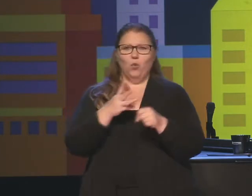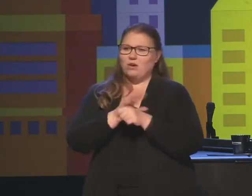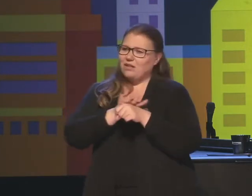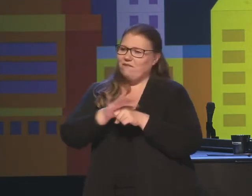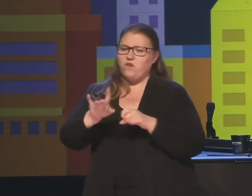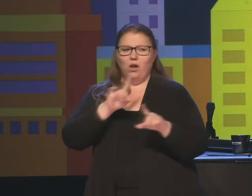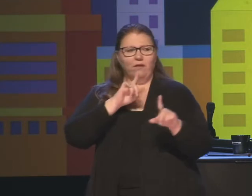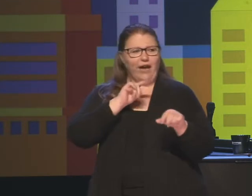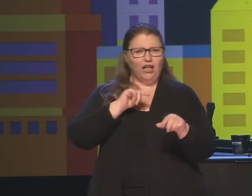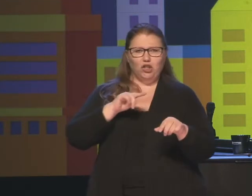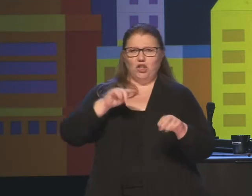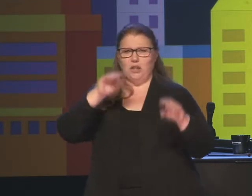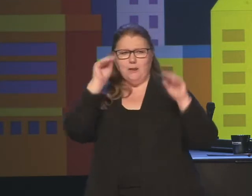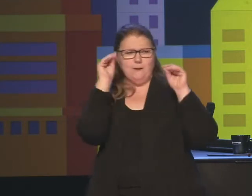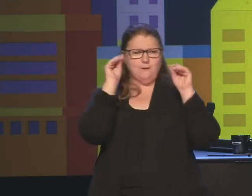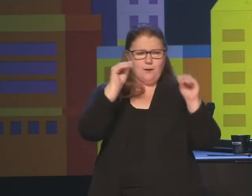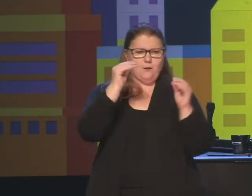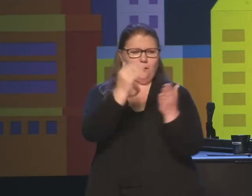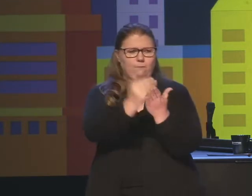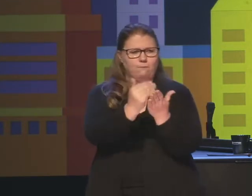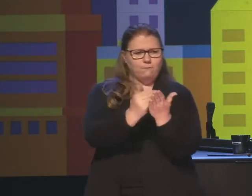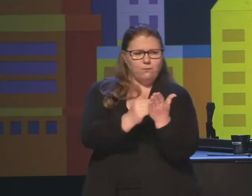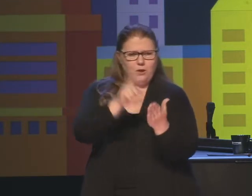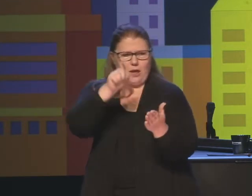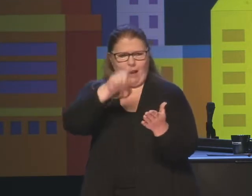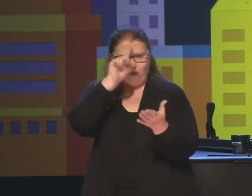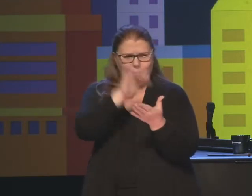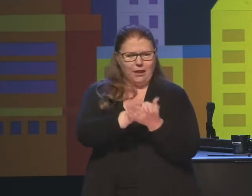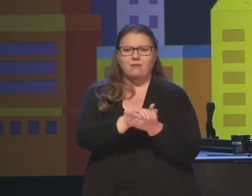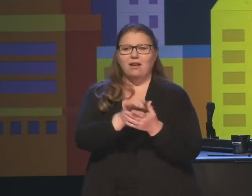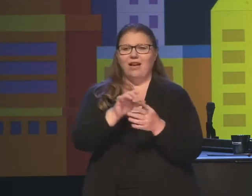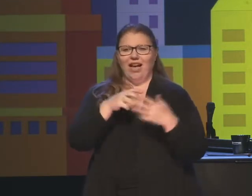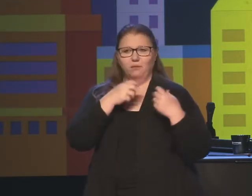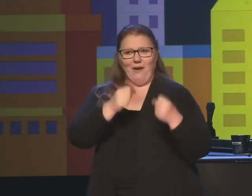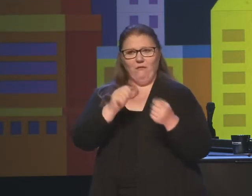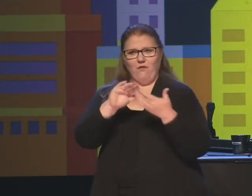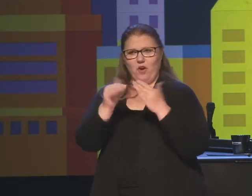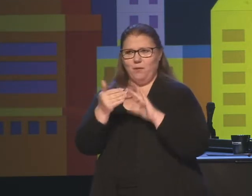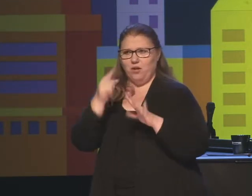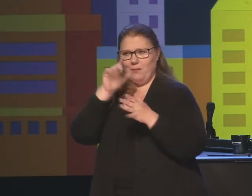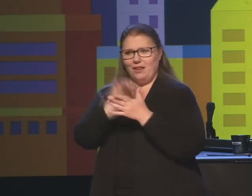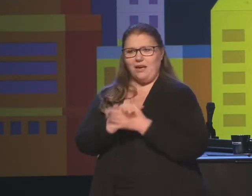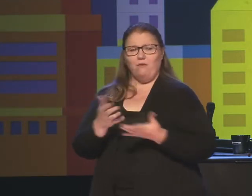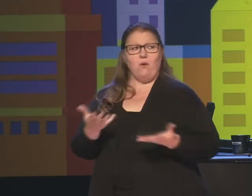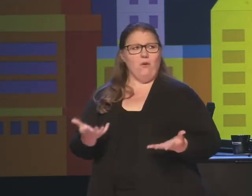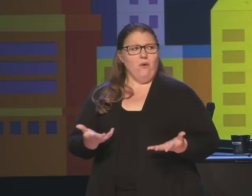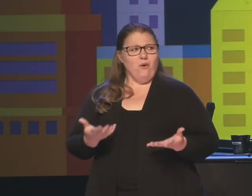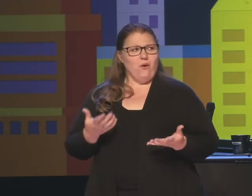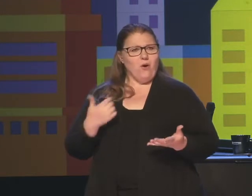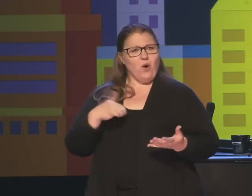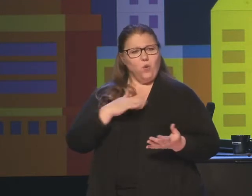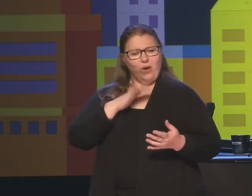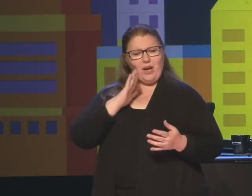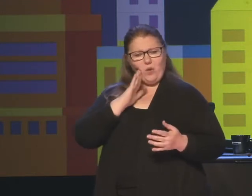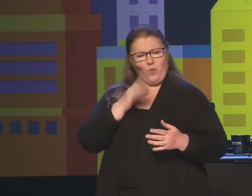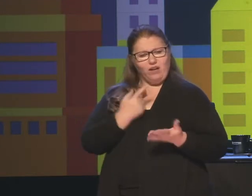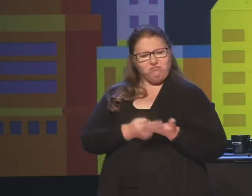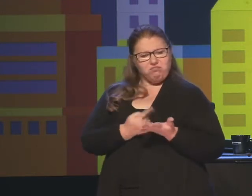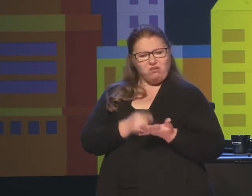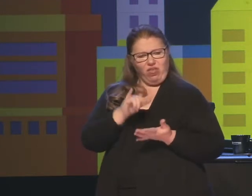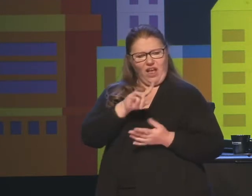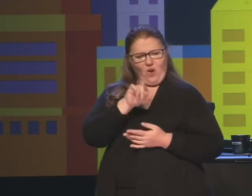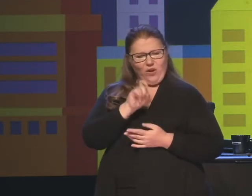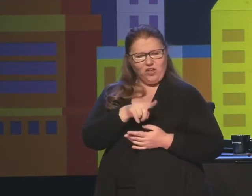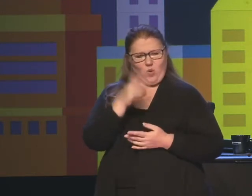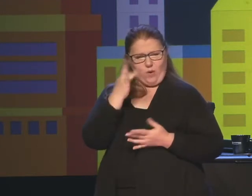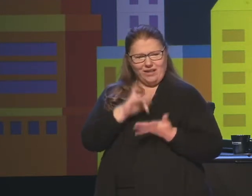answers, doctrines. This is what you have to believe. Like, I just think it'd be powerful for a community to say, we're going to wrestle with this question. Like,